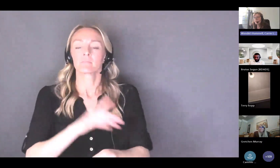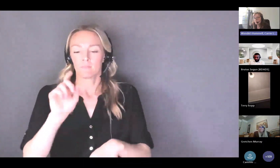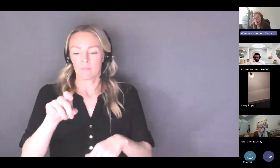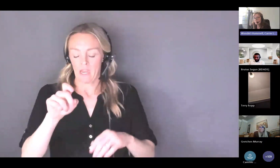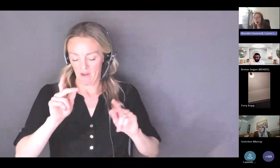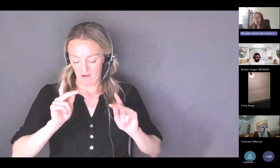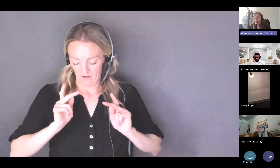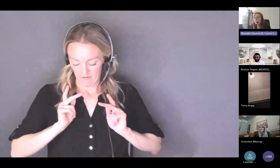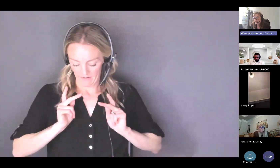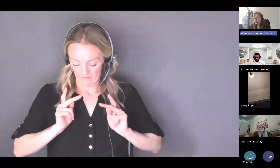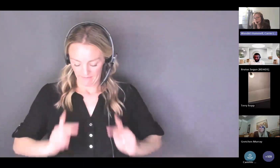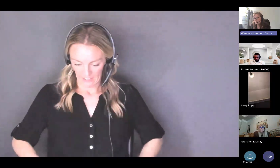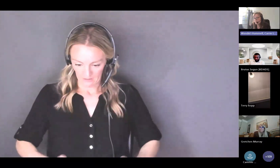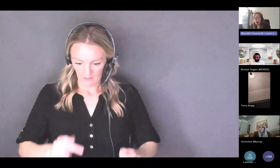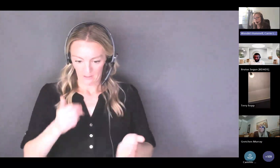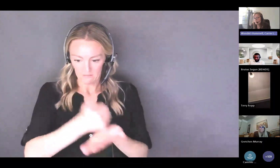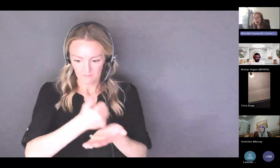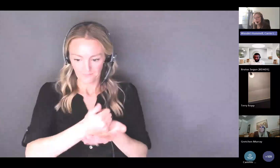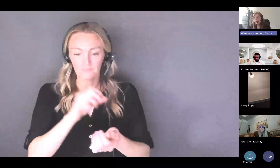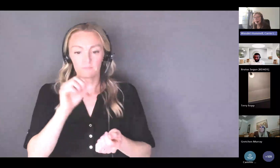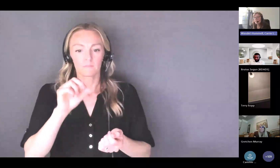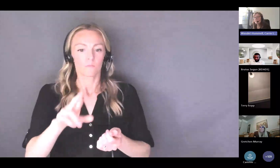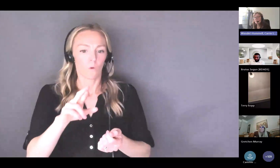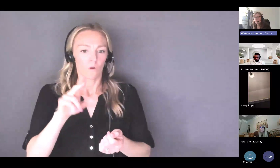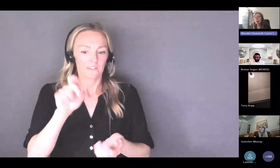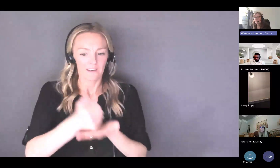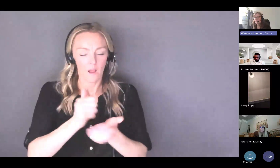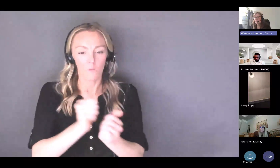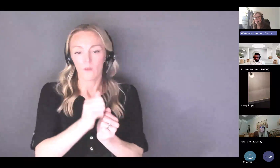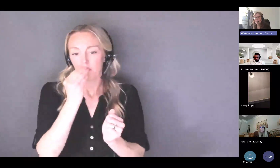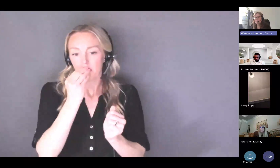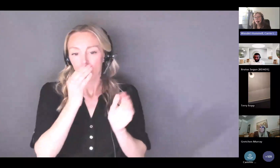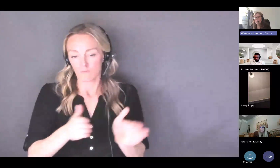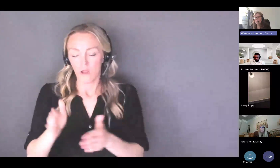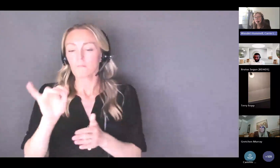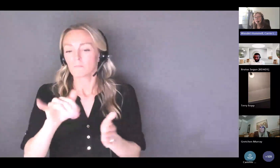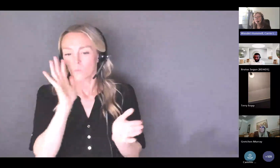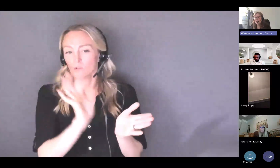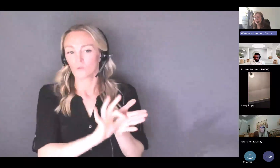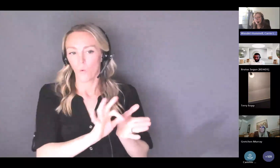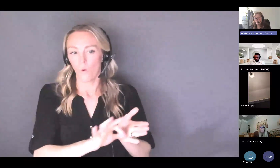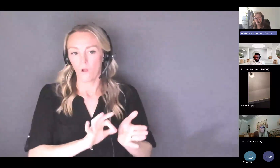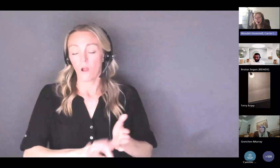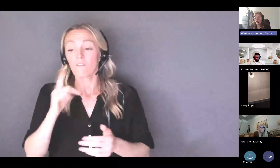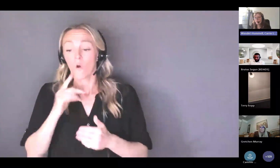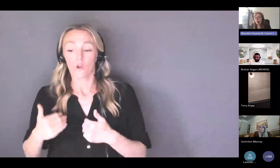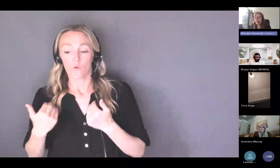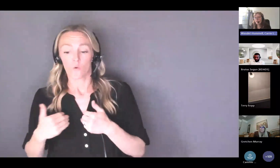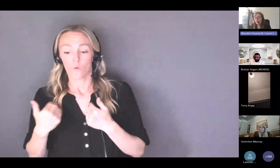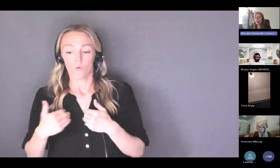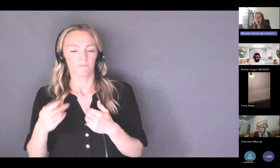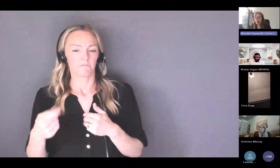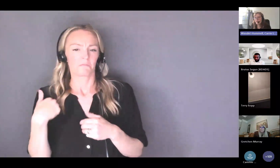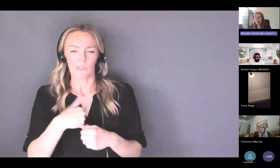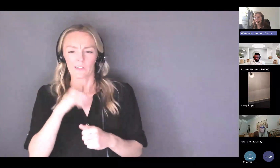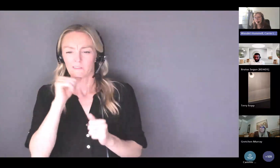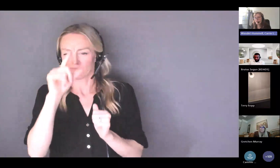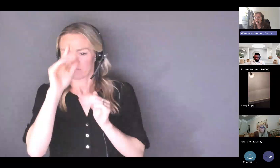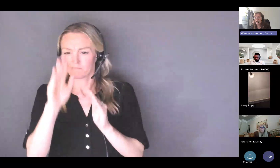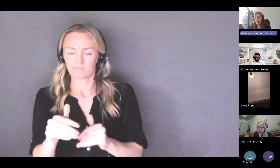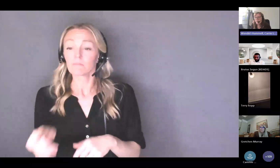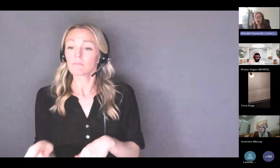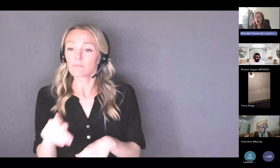for meal prep, that's where she'll be scored. The difference with youth is that we wouldn't expect somebody who is biologically 5